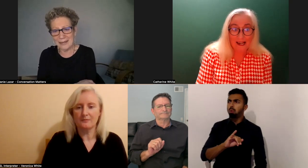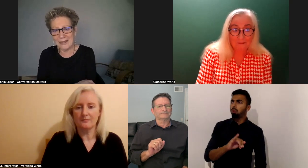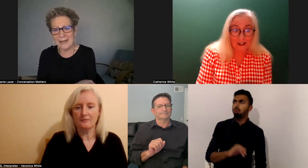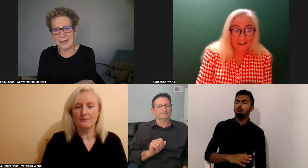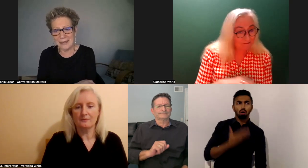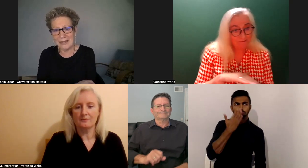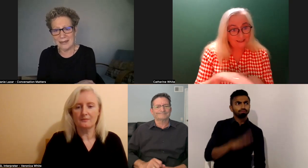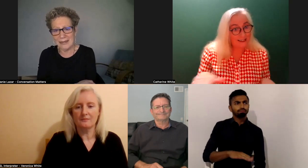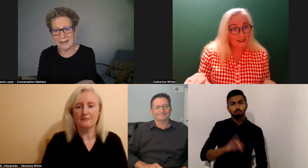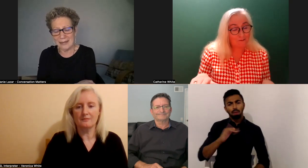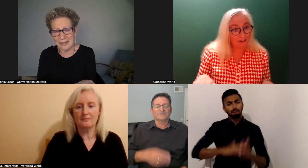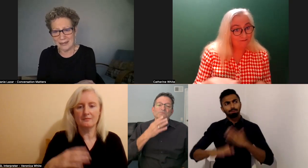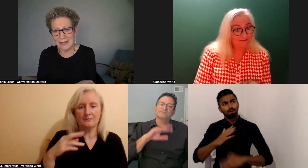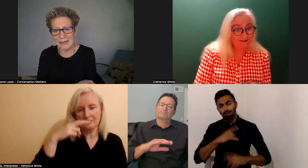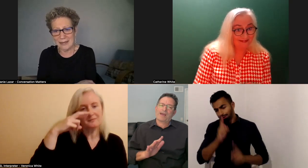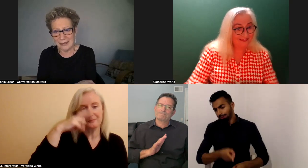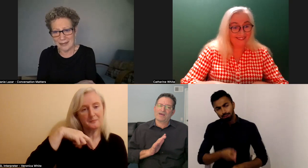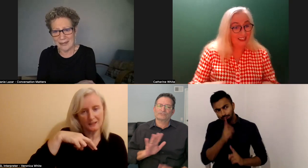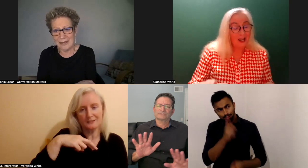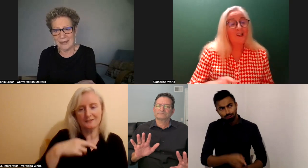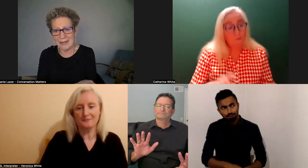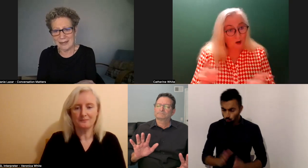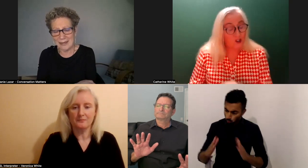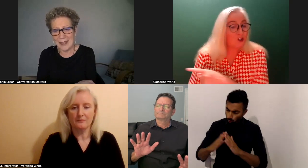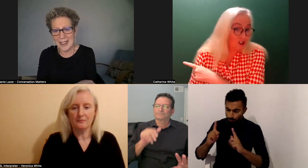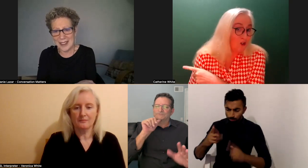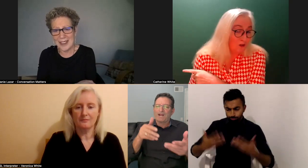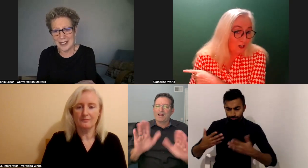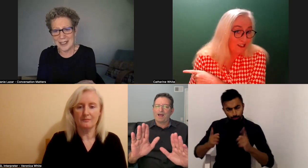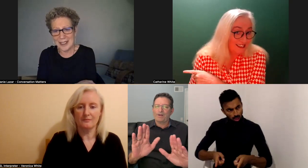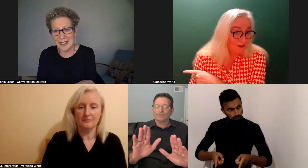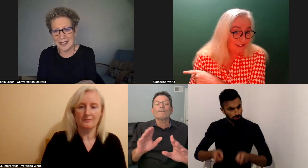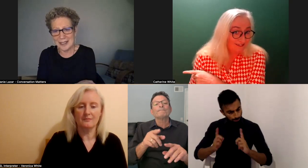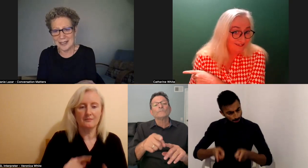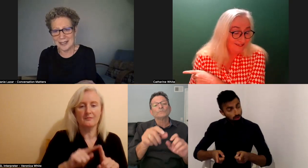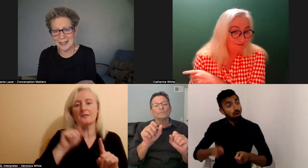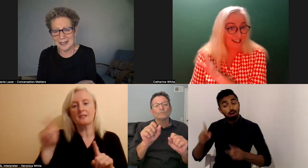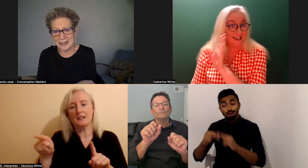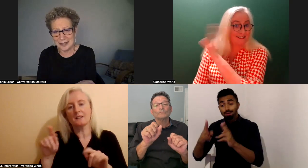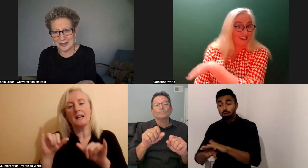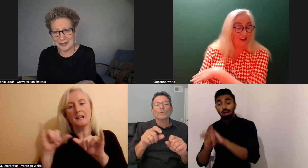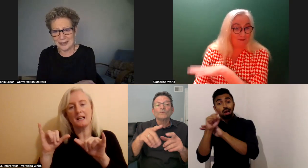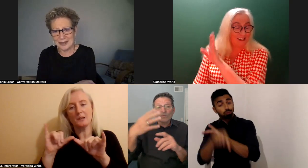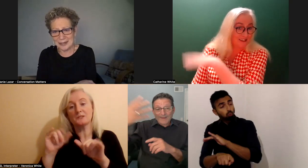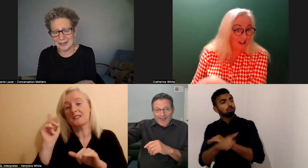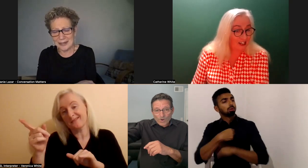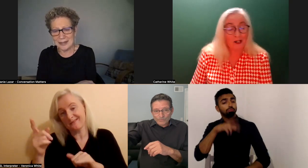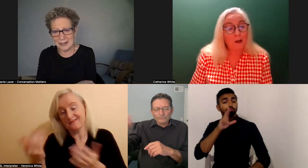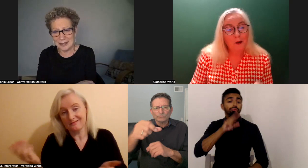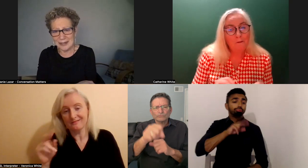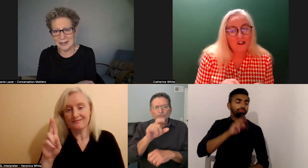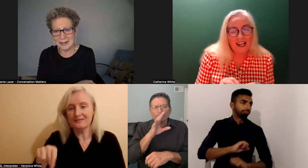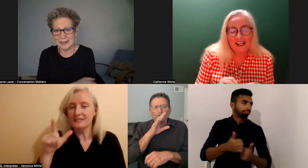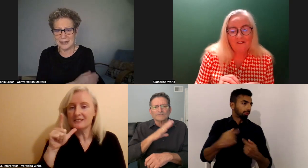It was bad manners. That's simple. But you could talk when you went out, because that's fine, because they're